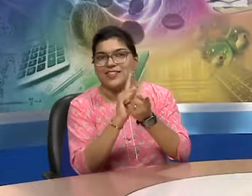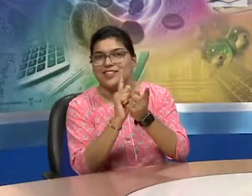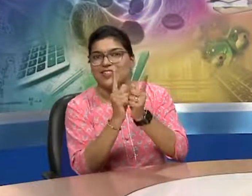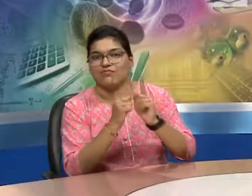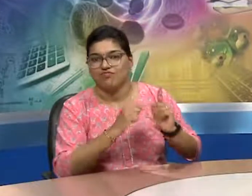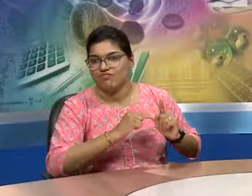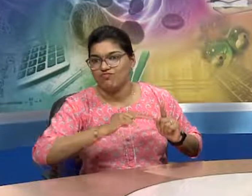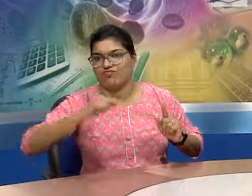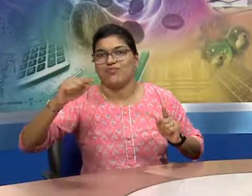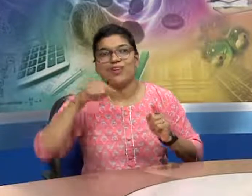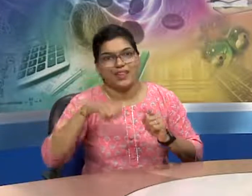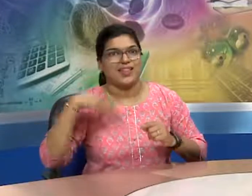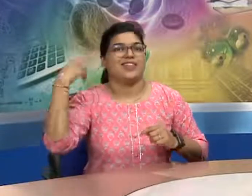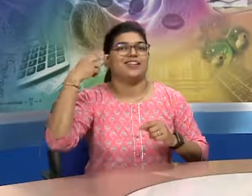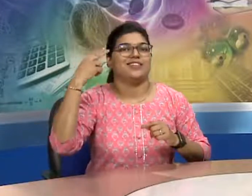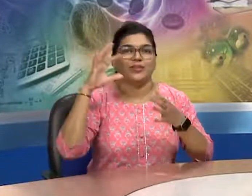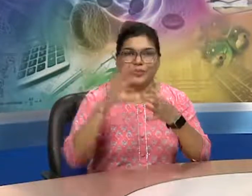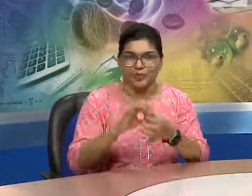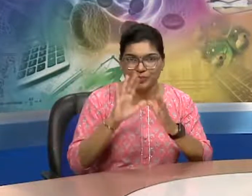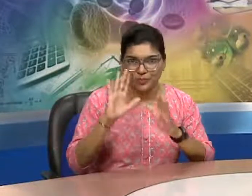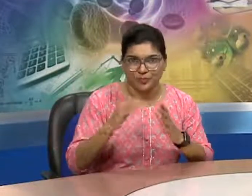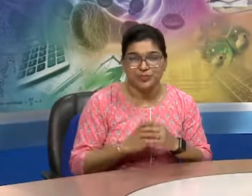the modern man.